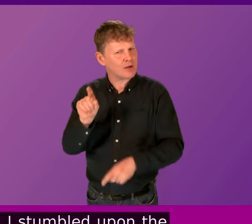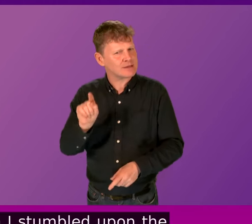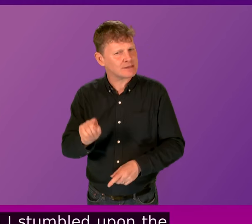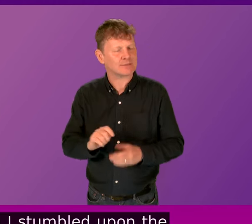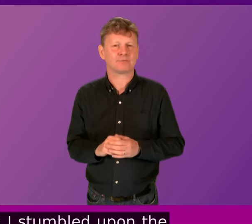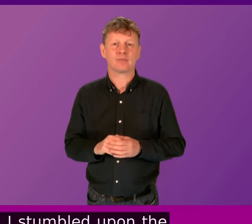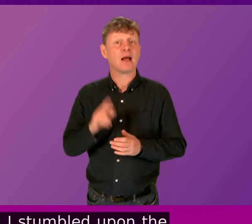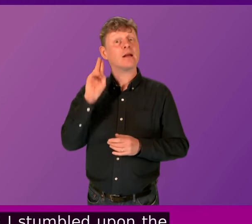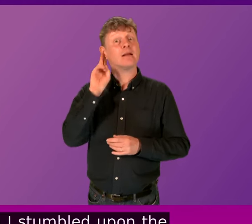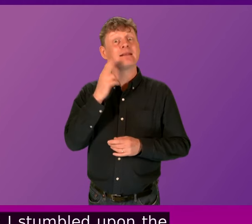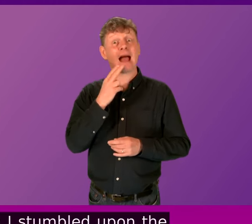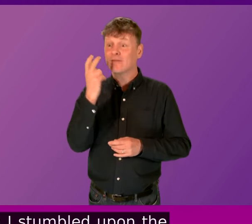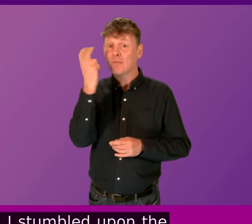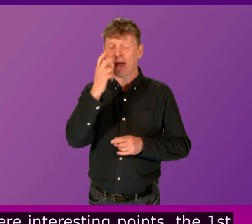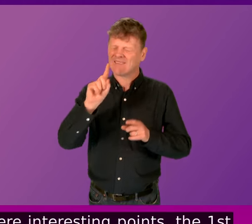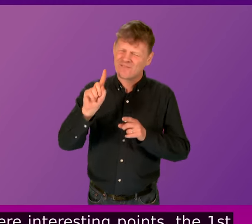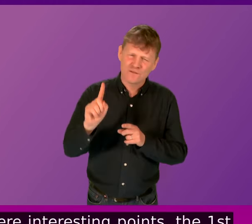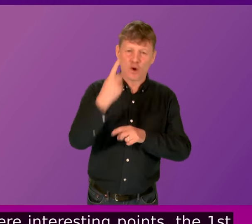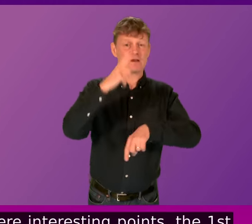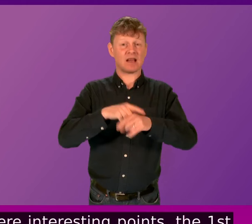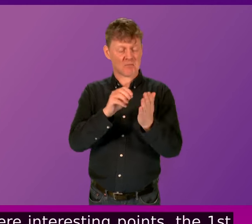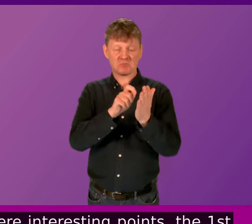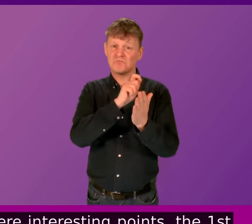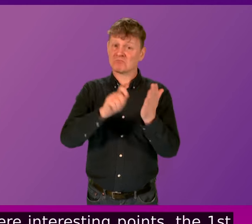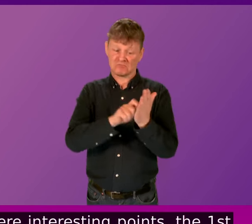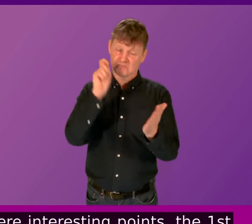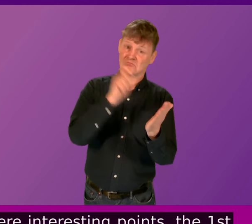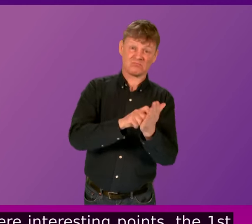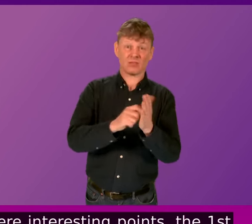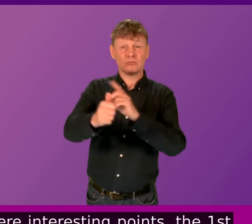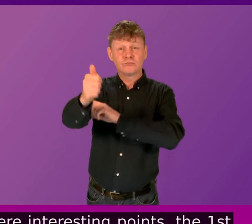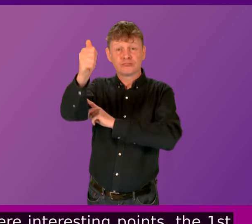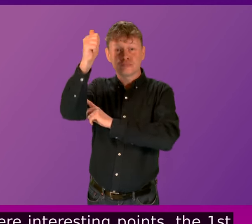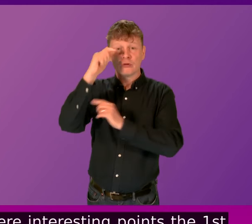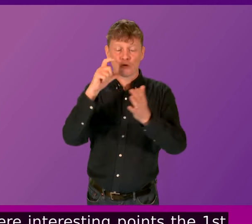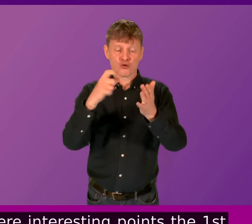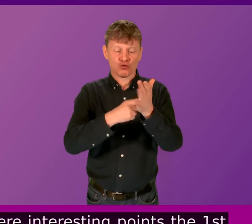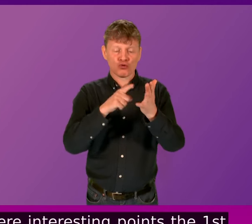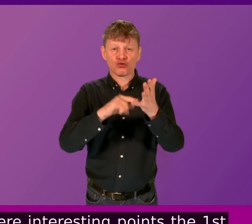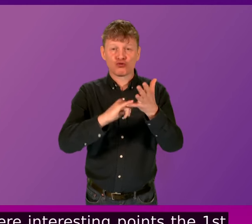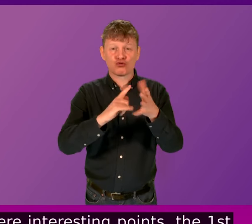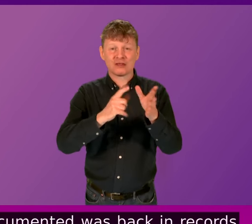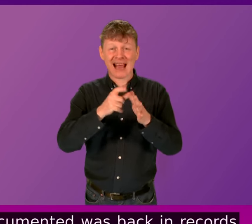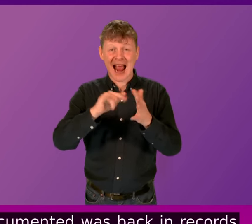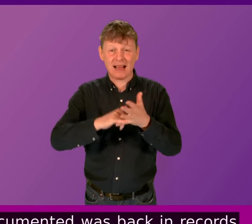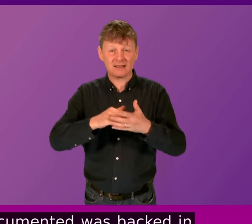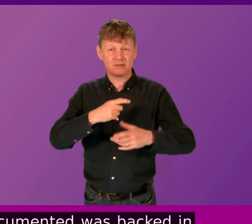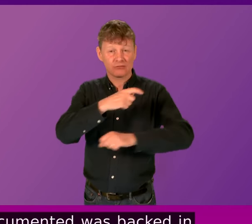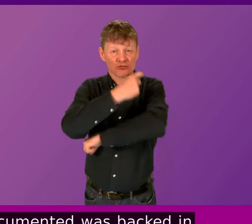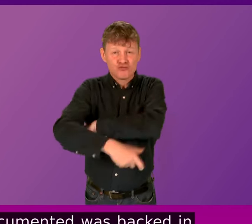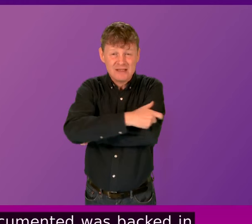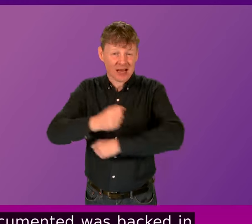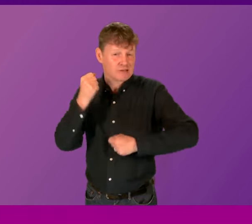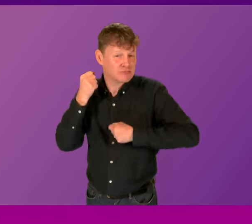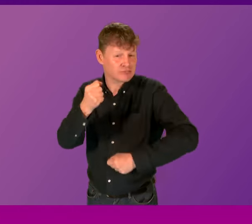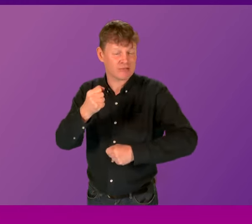first time deafblindness was documented was back in records of the Crusades. That history of deafblind education